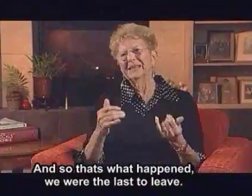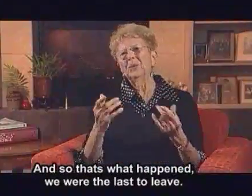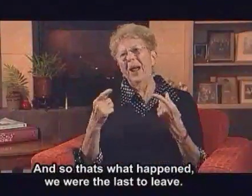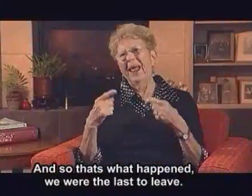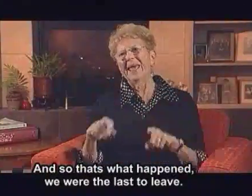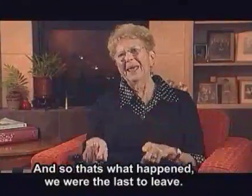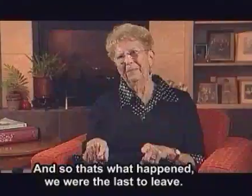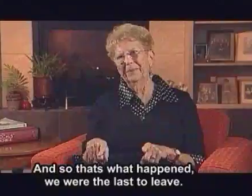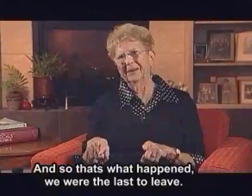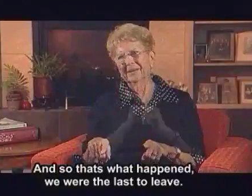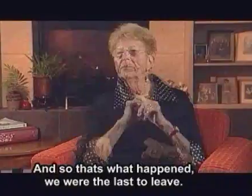last to leave.